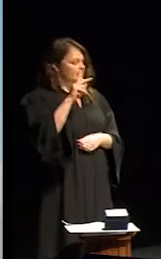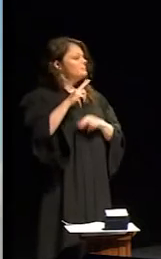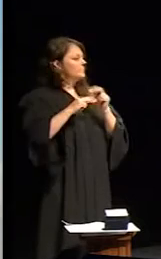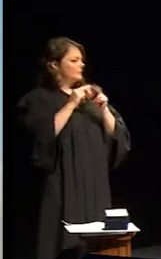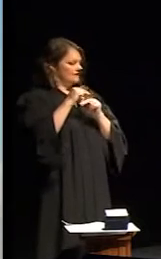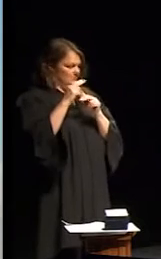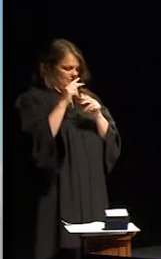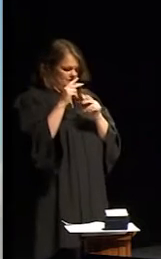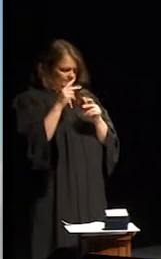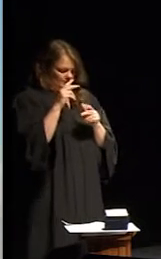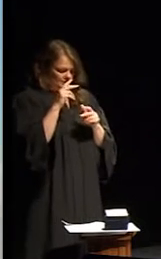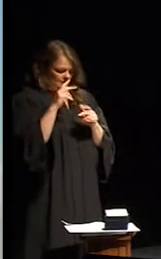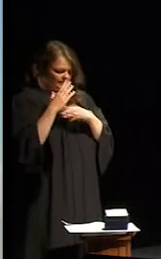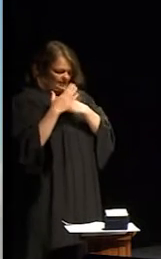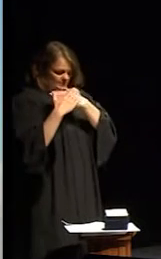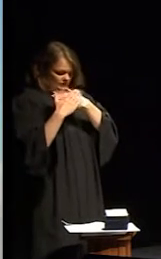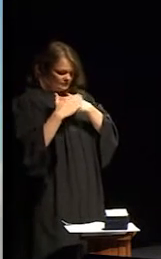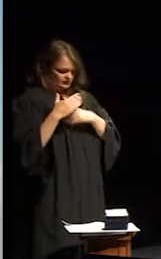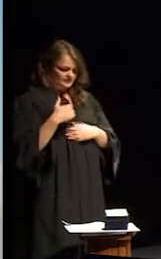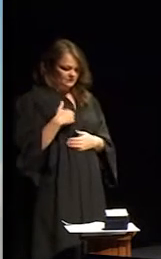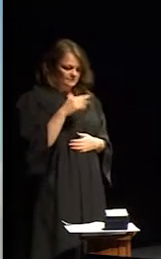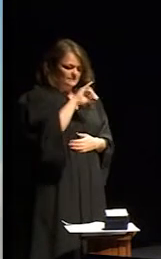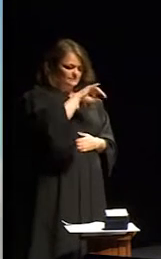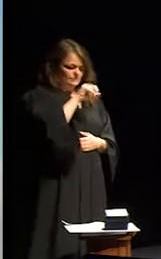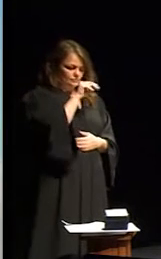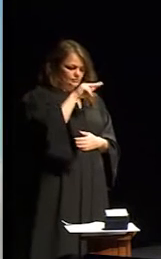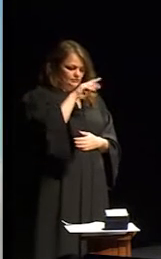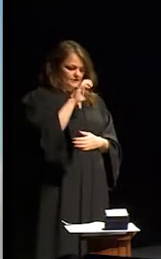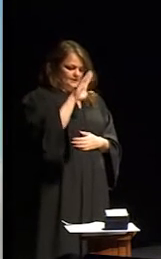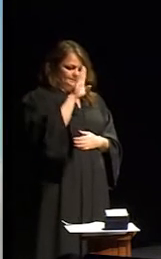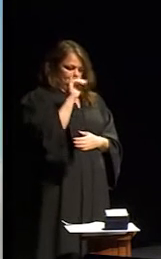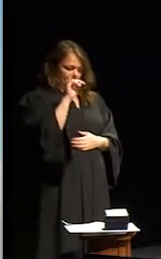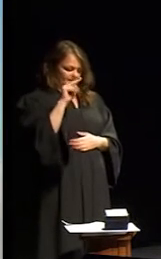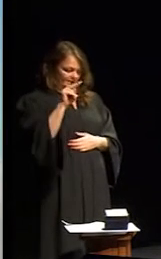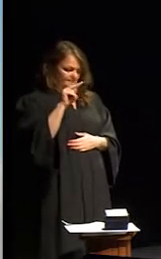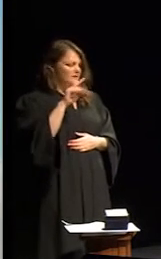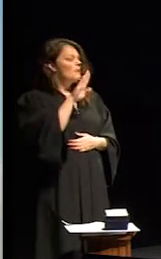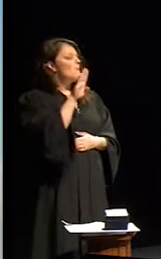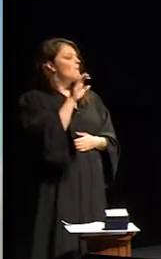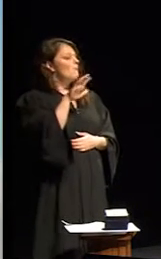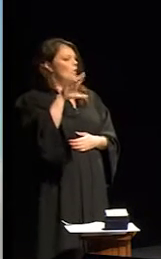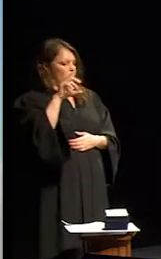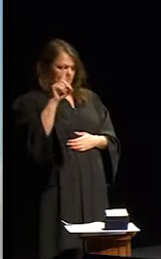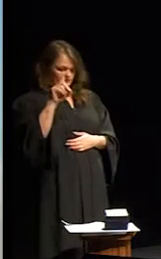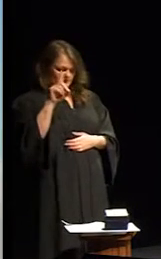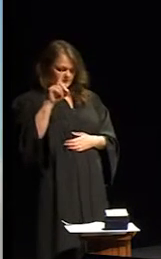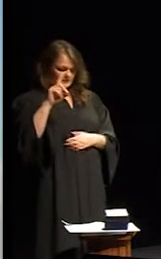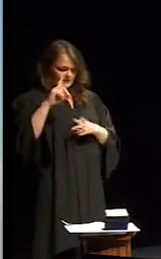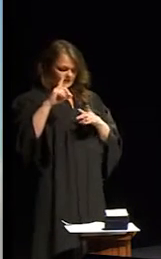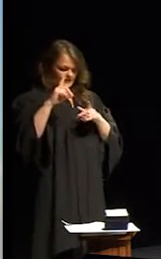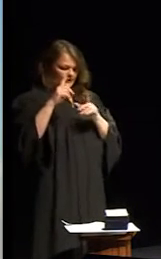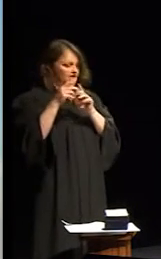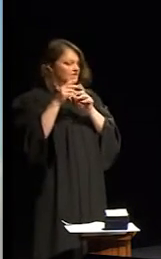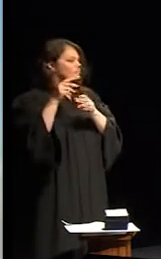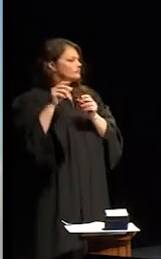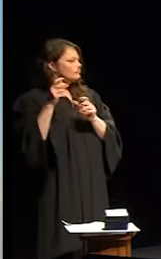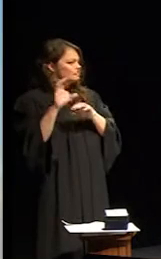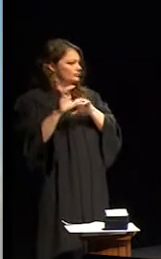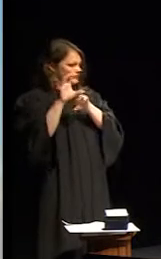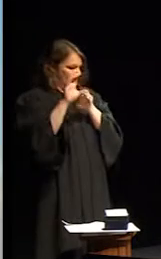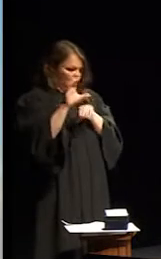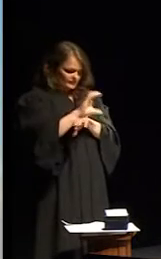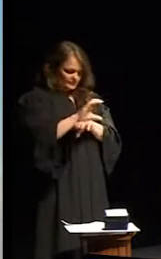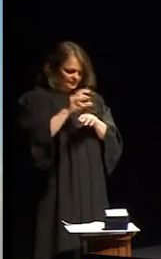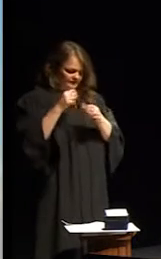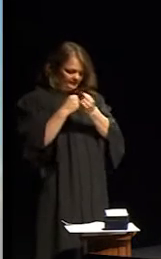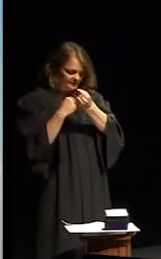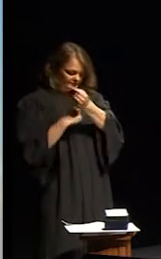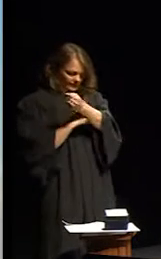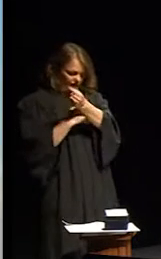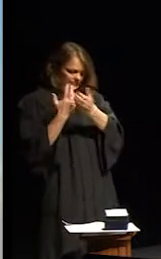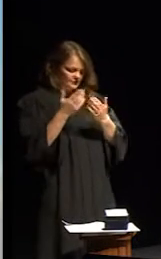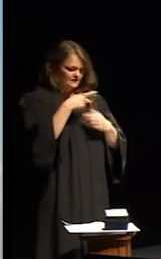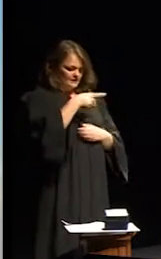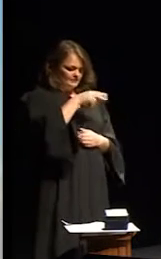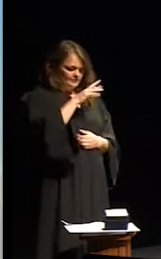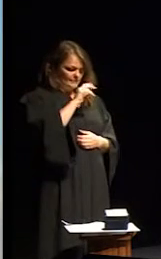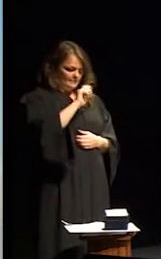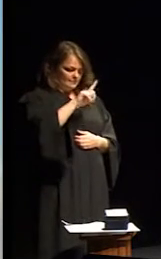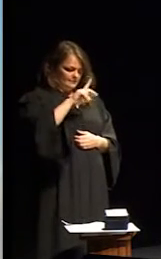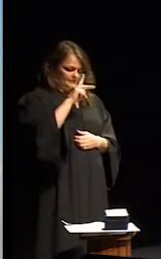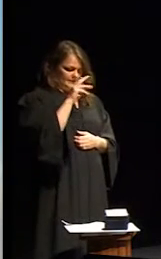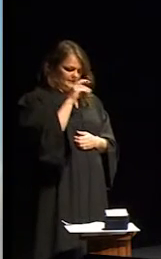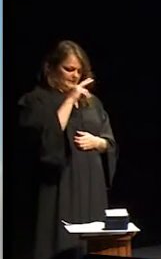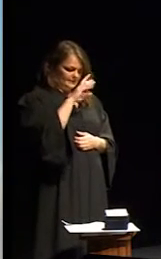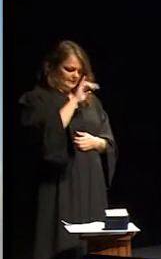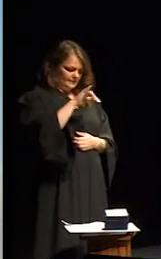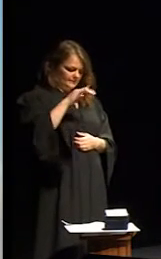Bin, Bolt Charitable Foundation, and Paul Kennedy, Cassidy & Company. I would also like to acknowledge